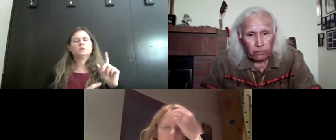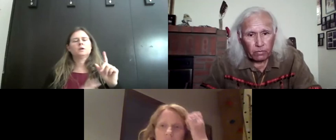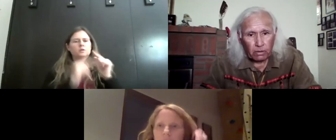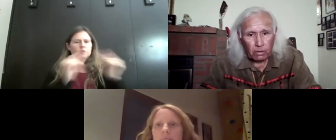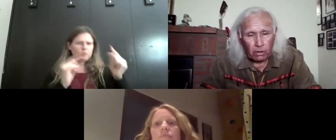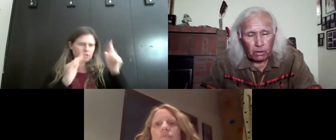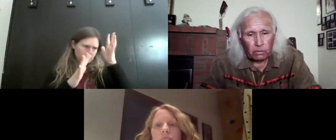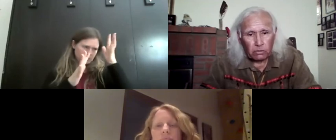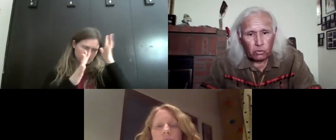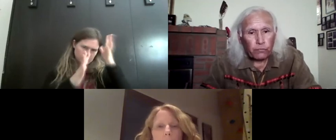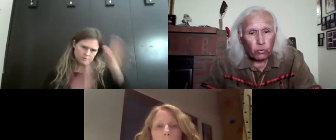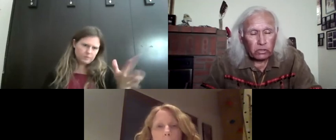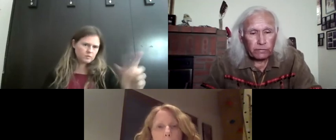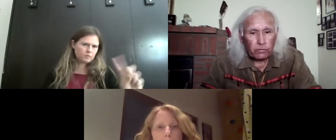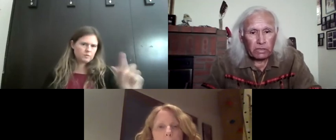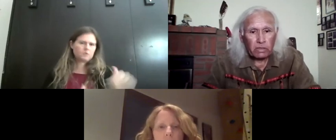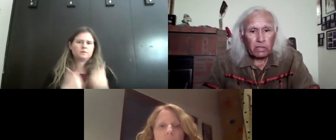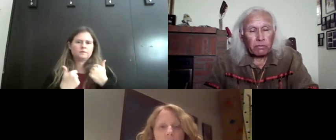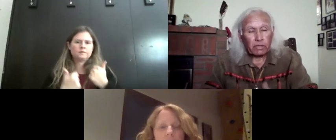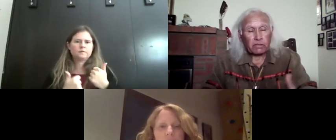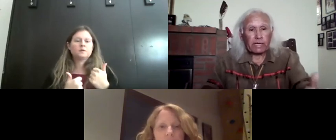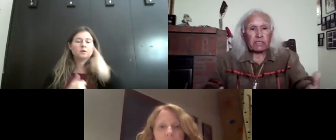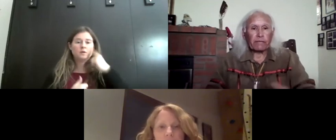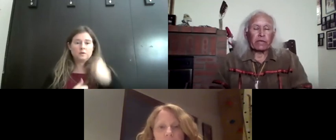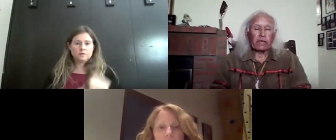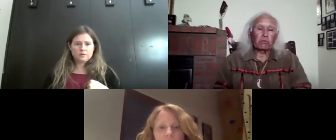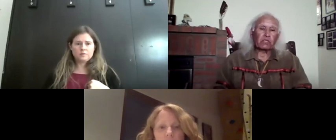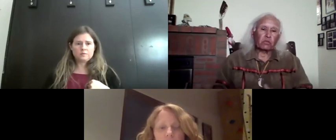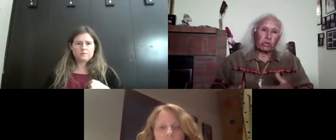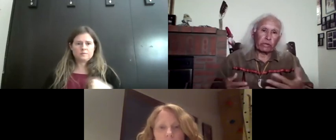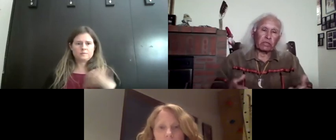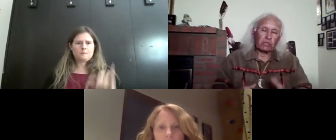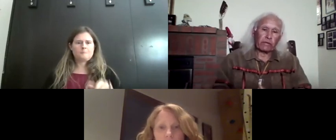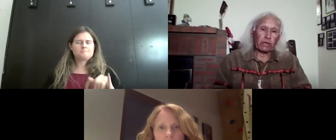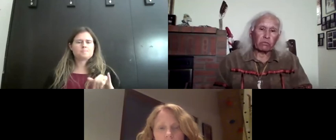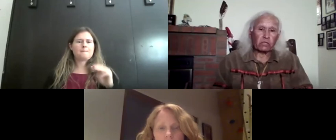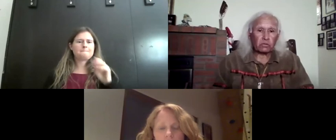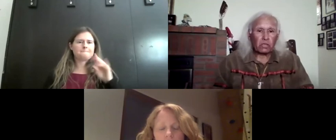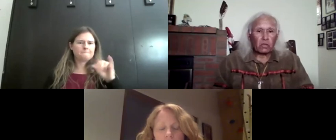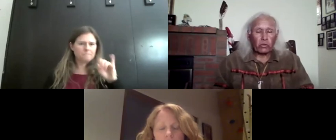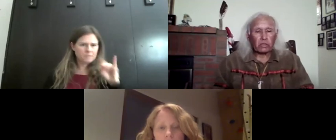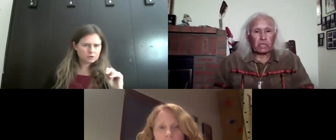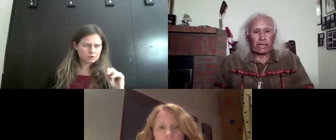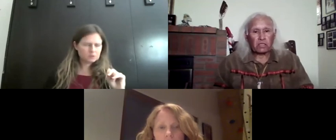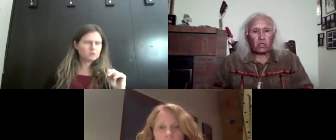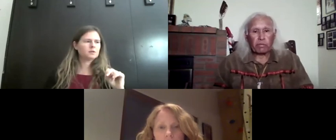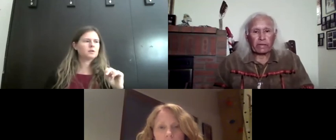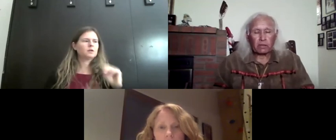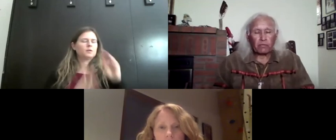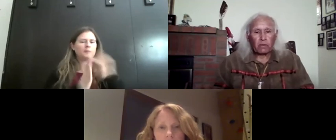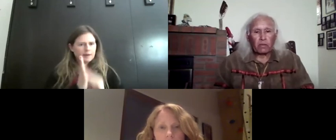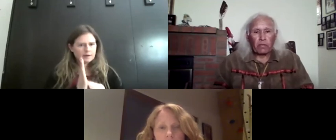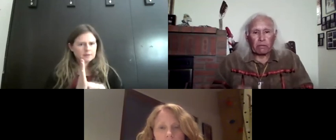live? So fortunately for me, because of that San Fernando Mission, we were able to get San Fernando Mission records. I can go